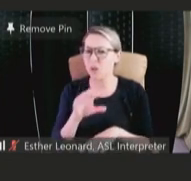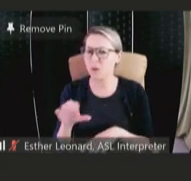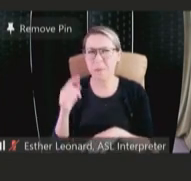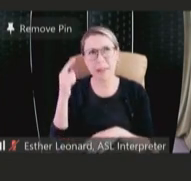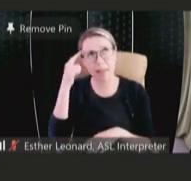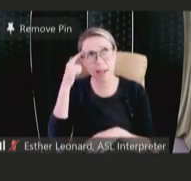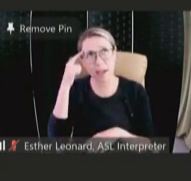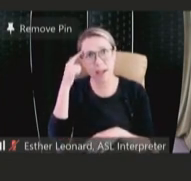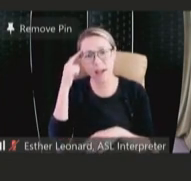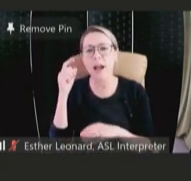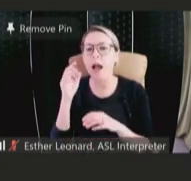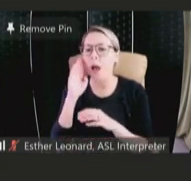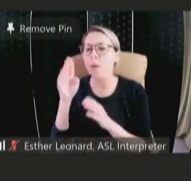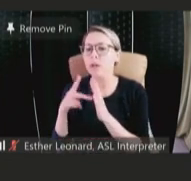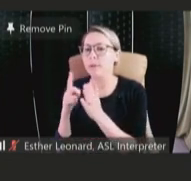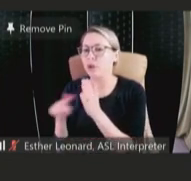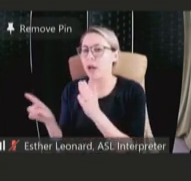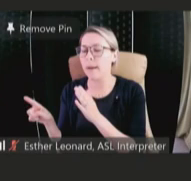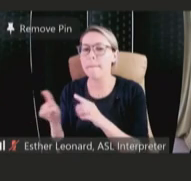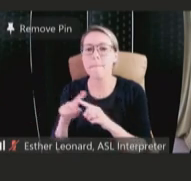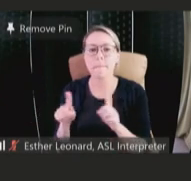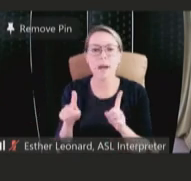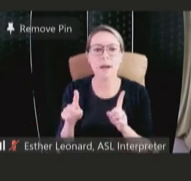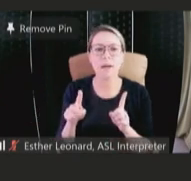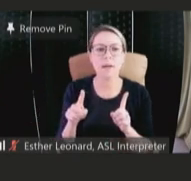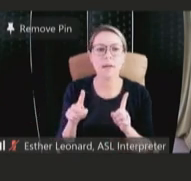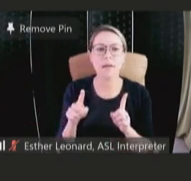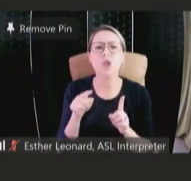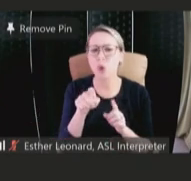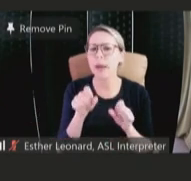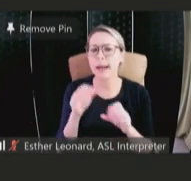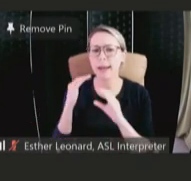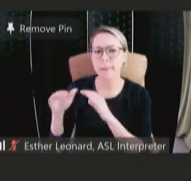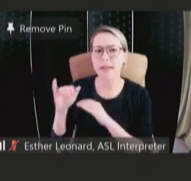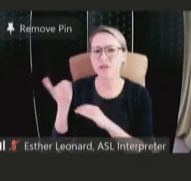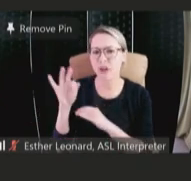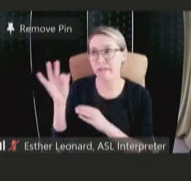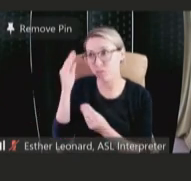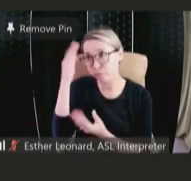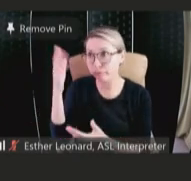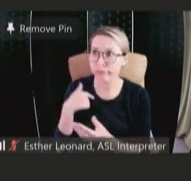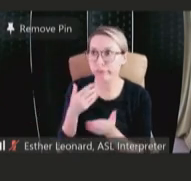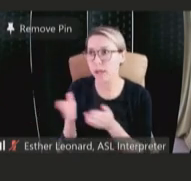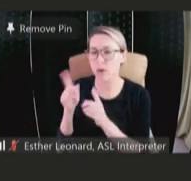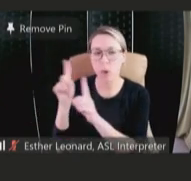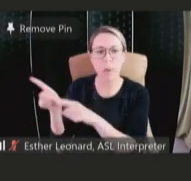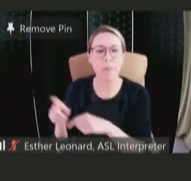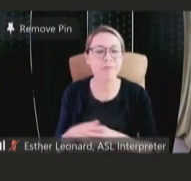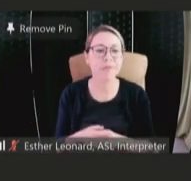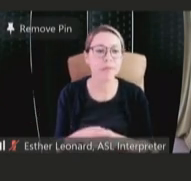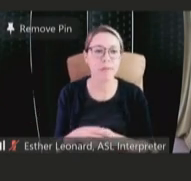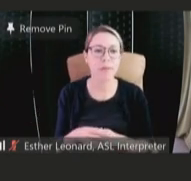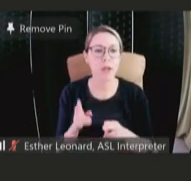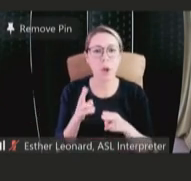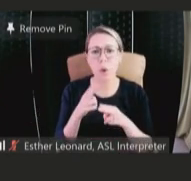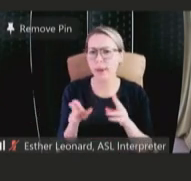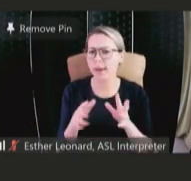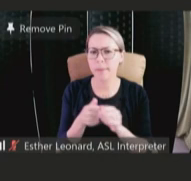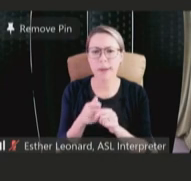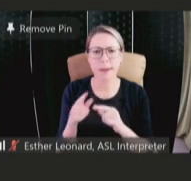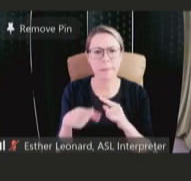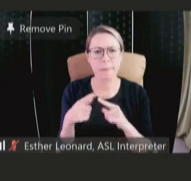concerns. But Jeff would definitely know if you email him. Quick update on our